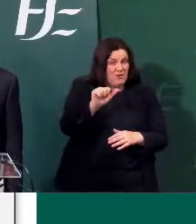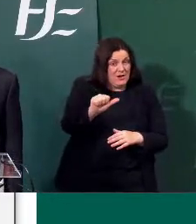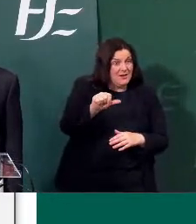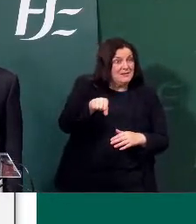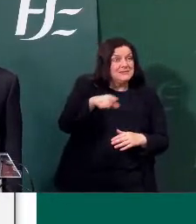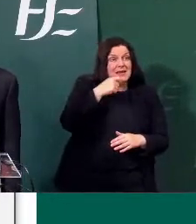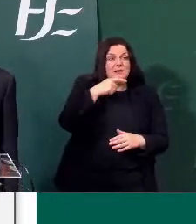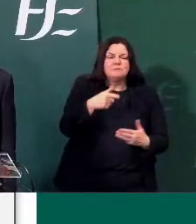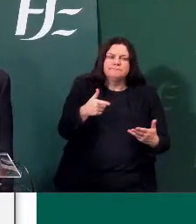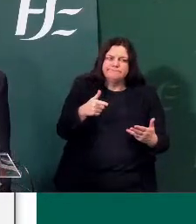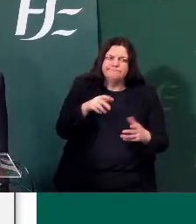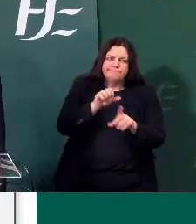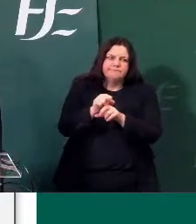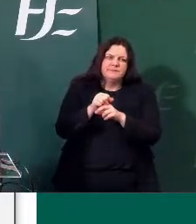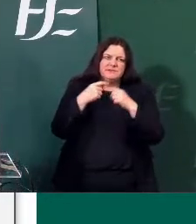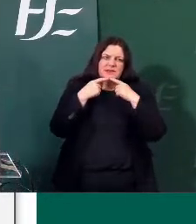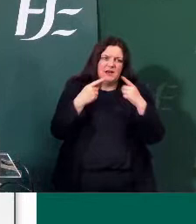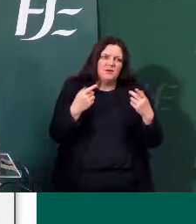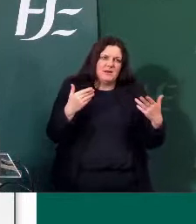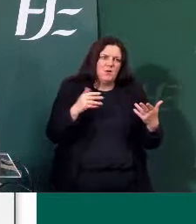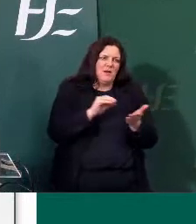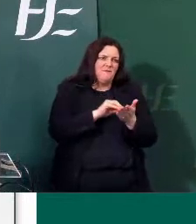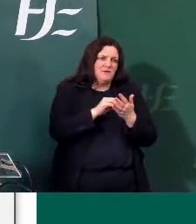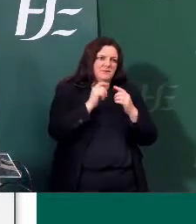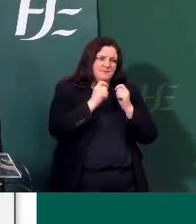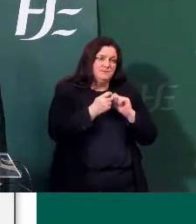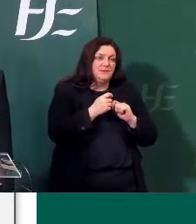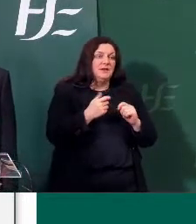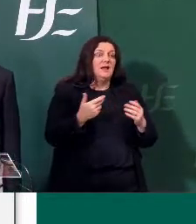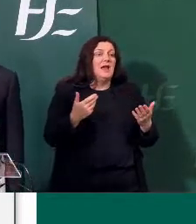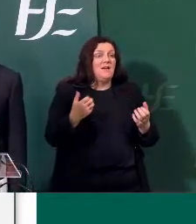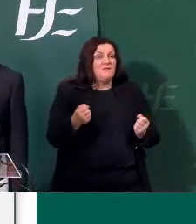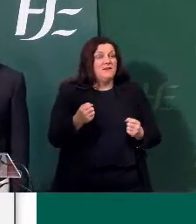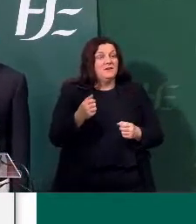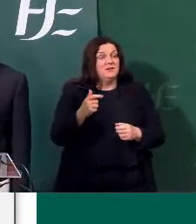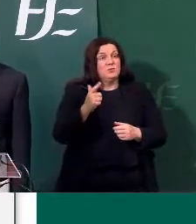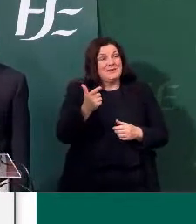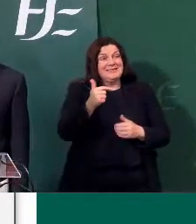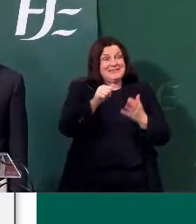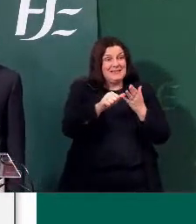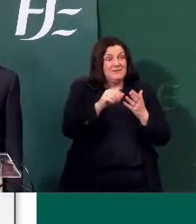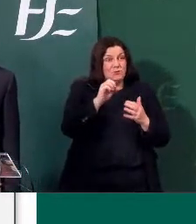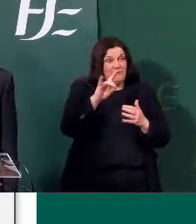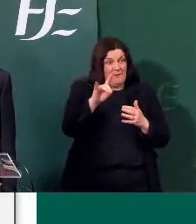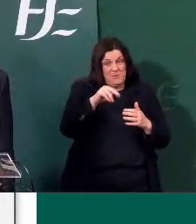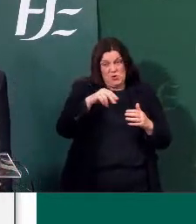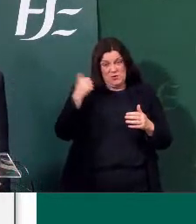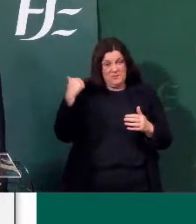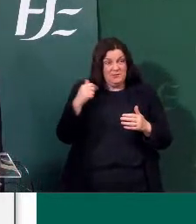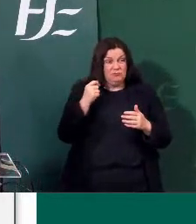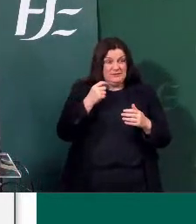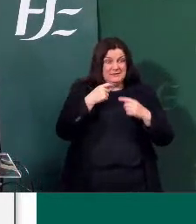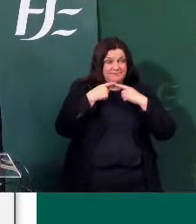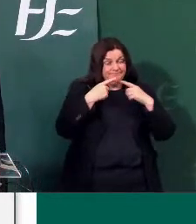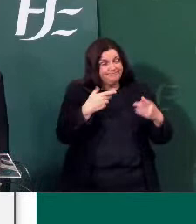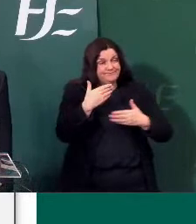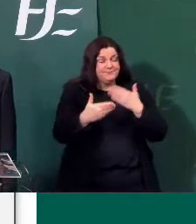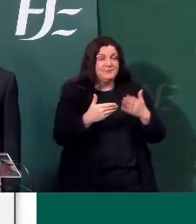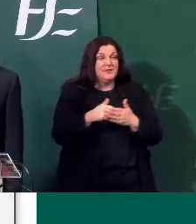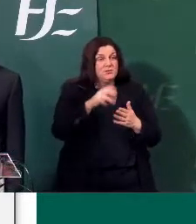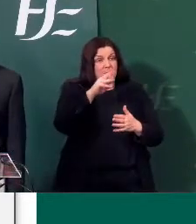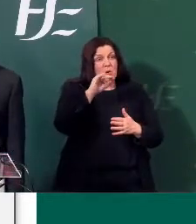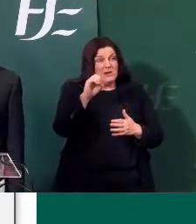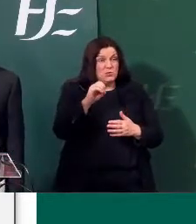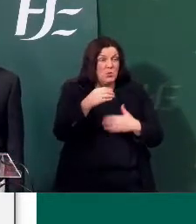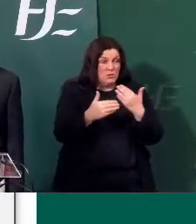very shortly after, and we go into why that is the case, November 26th. 44 confirmed cases in 11 EU countries, November the 30th,